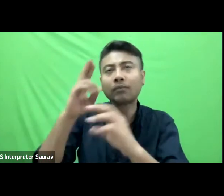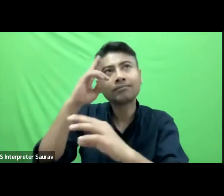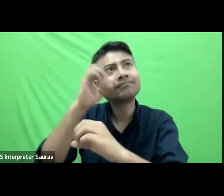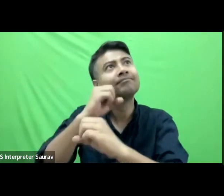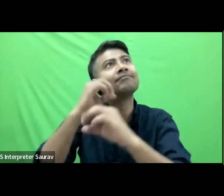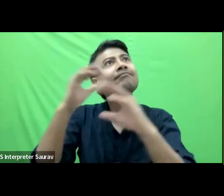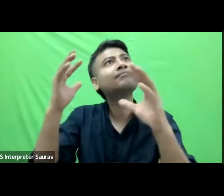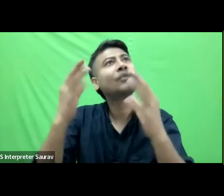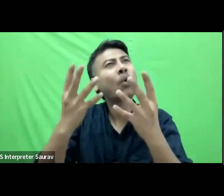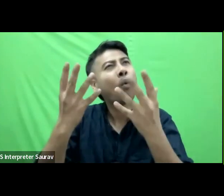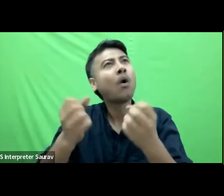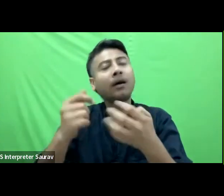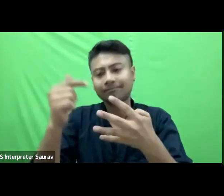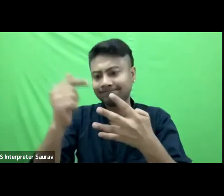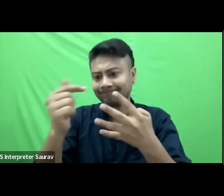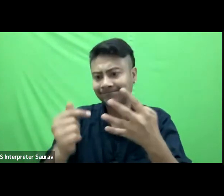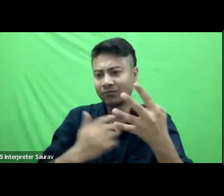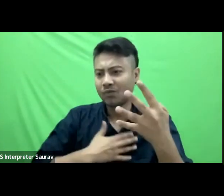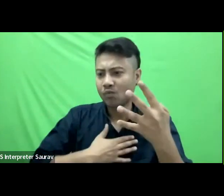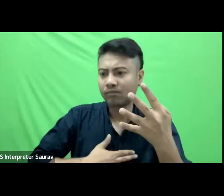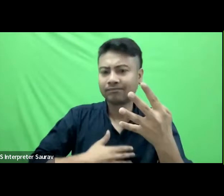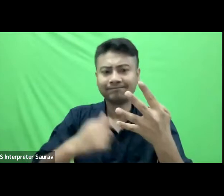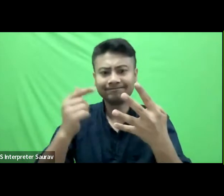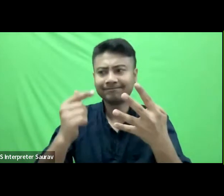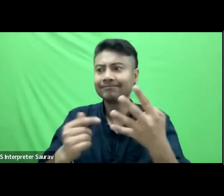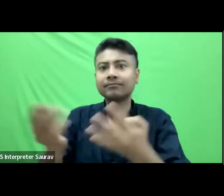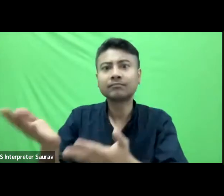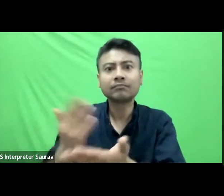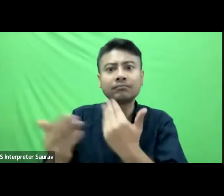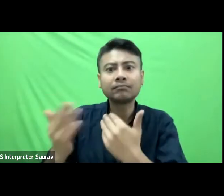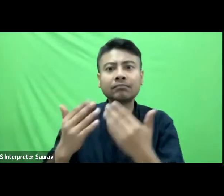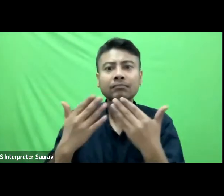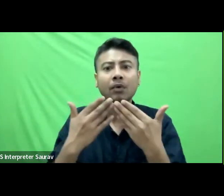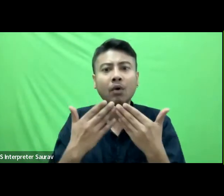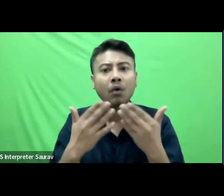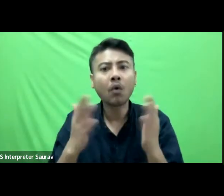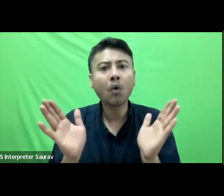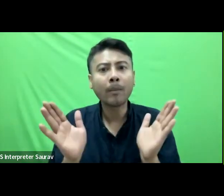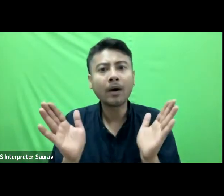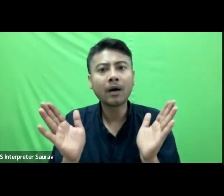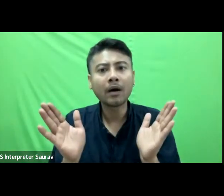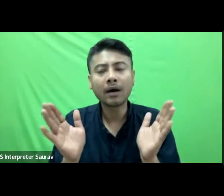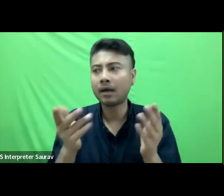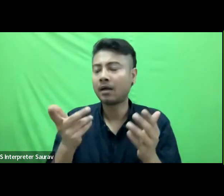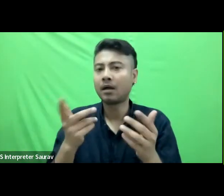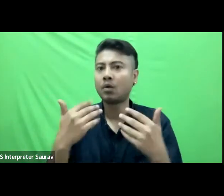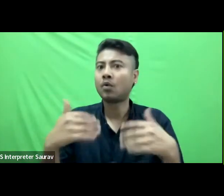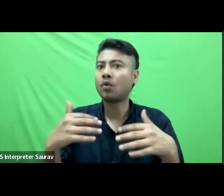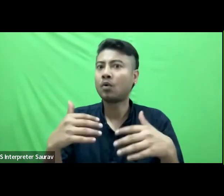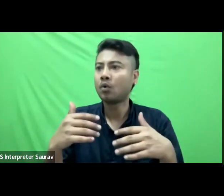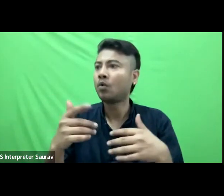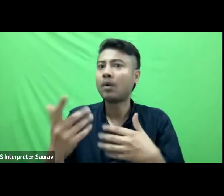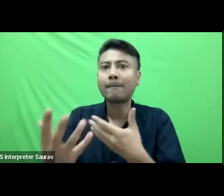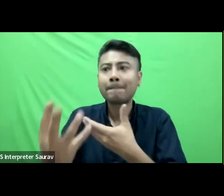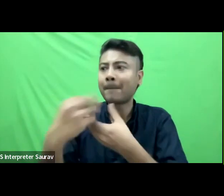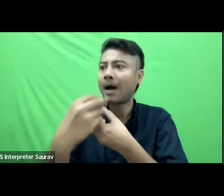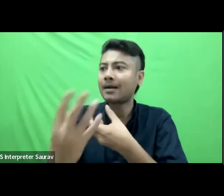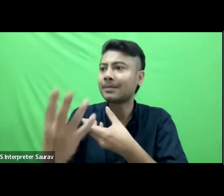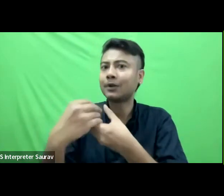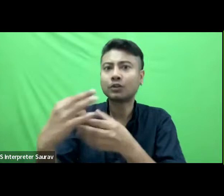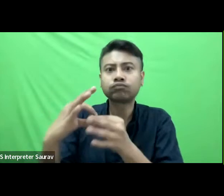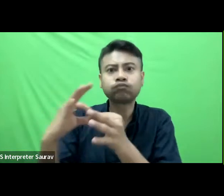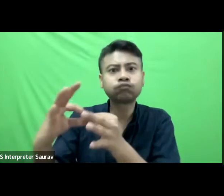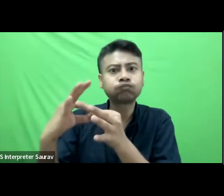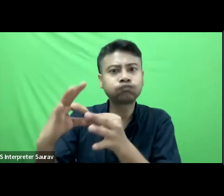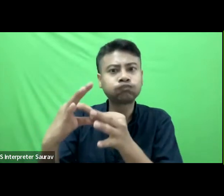increased. And at the same time, our process, because we value participatory approach, we also try to cultivate